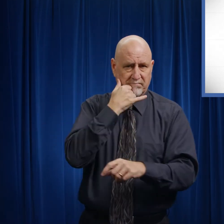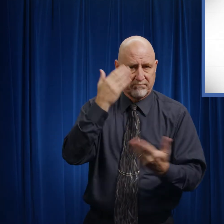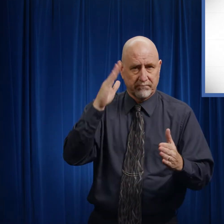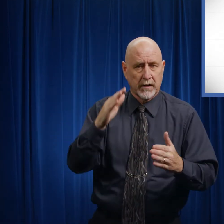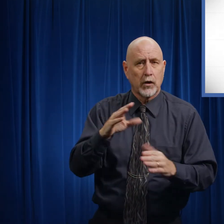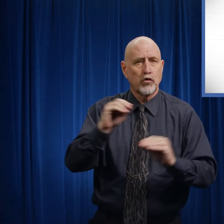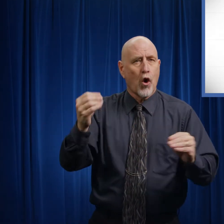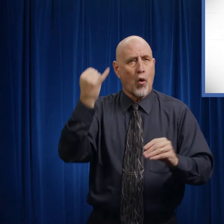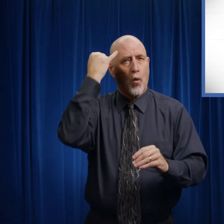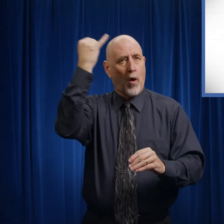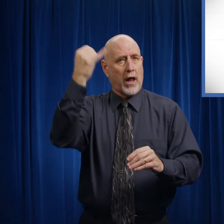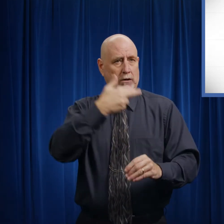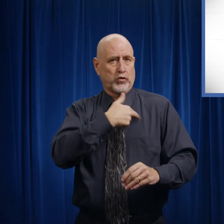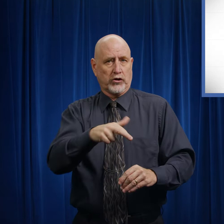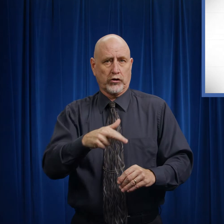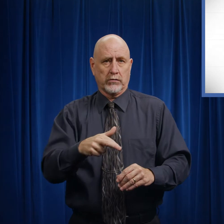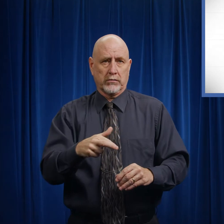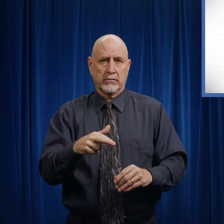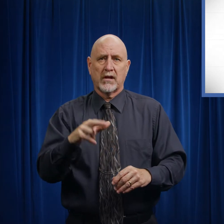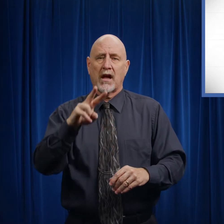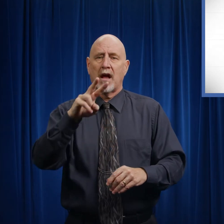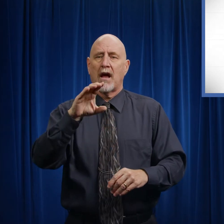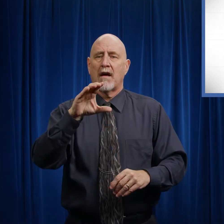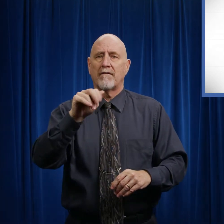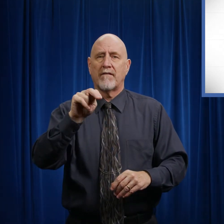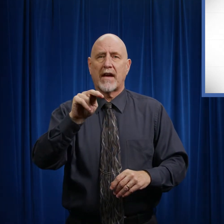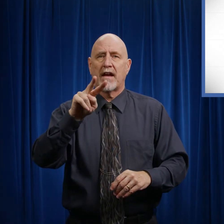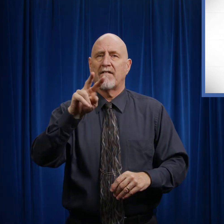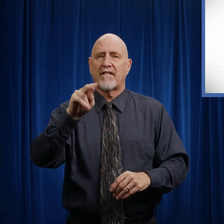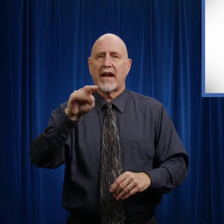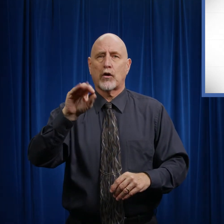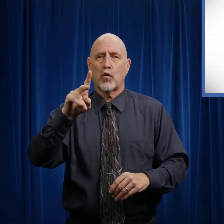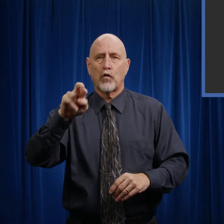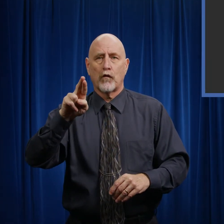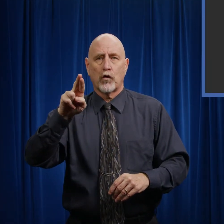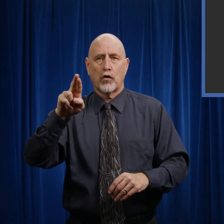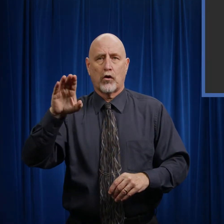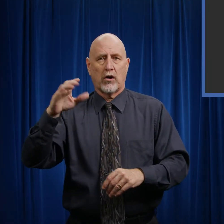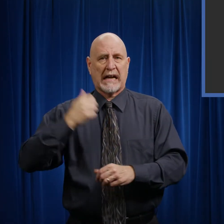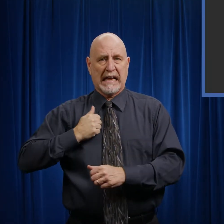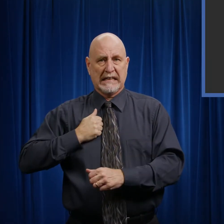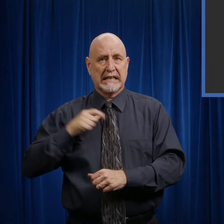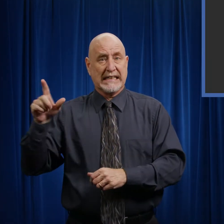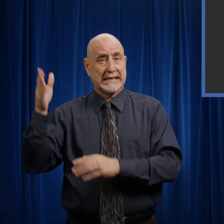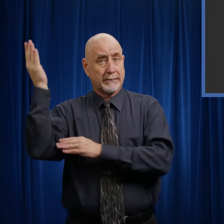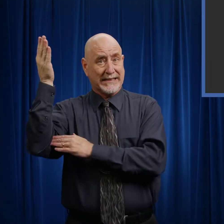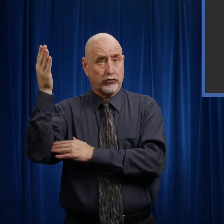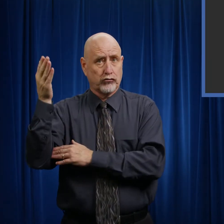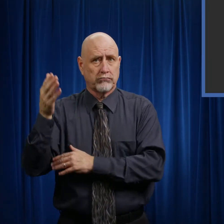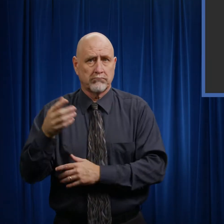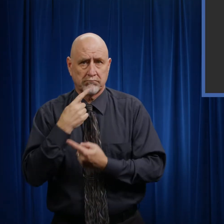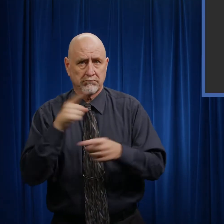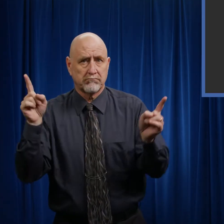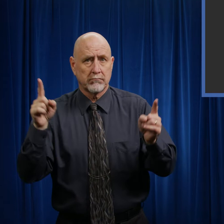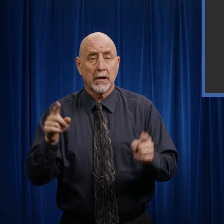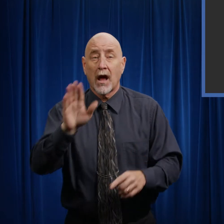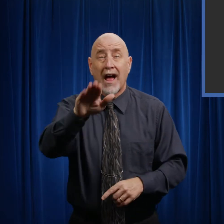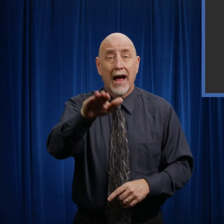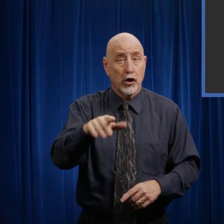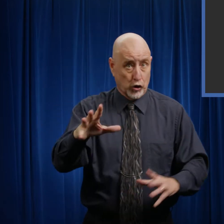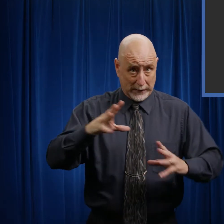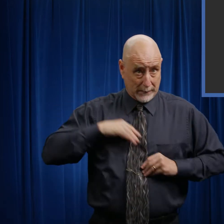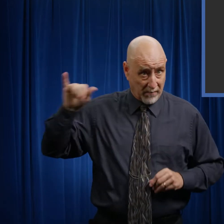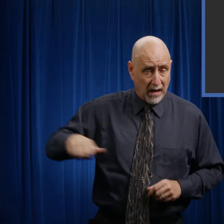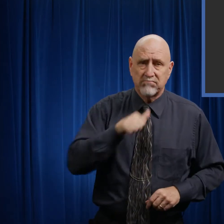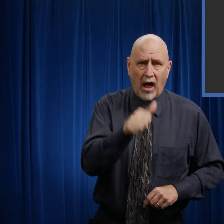the Imagine No Religion convention in Vancouver, Canada. And in that speech, he said, "Now